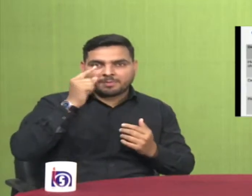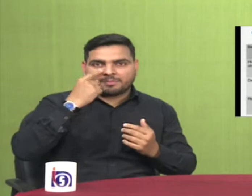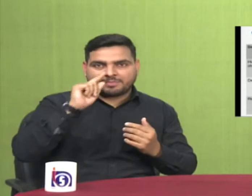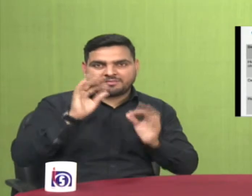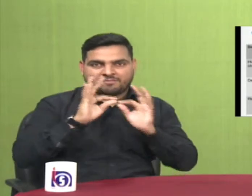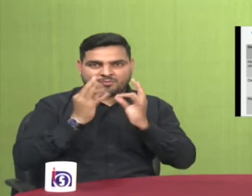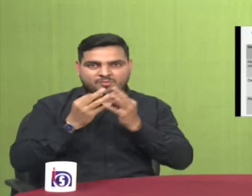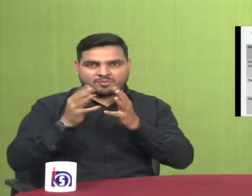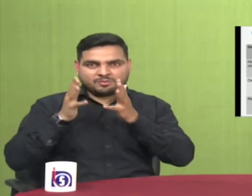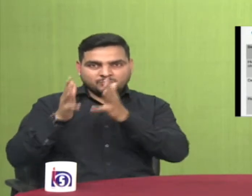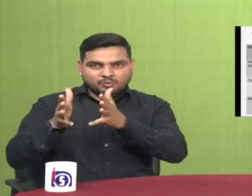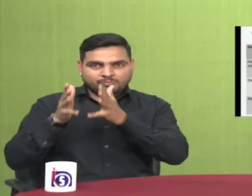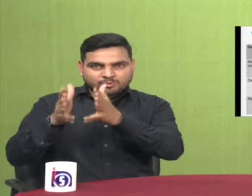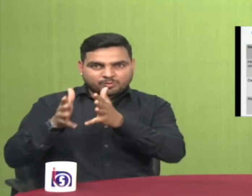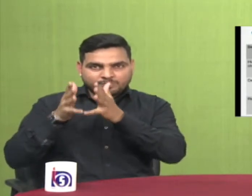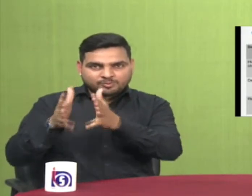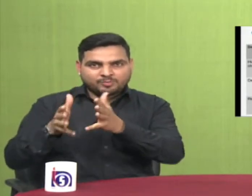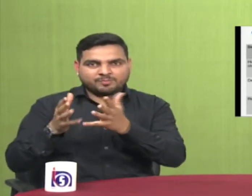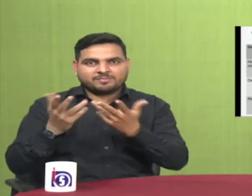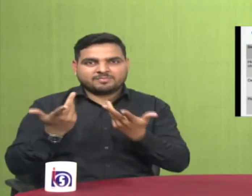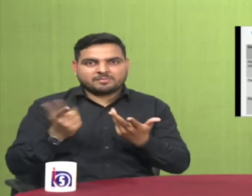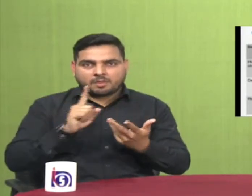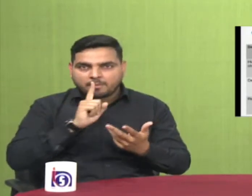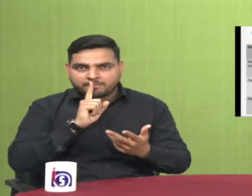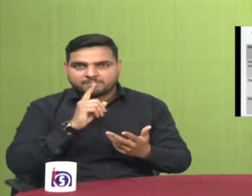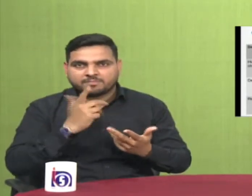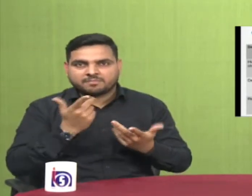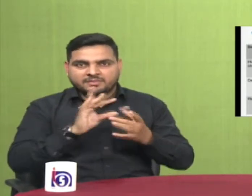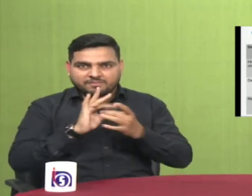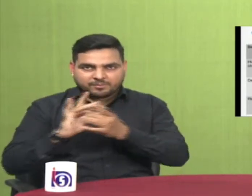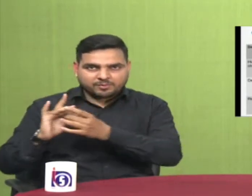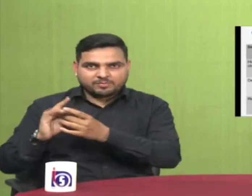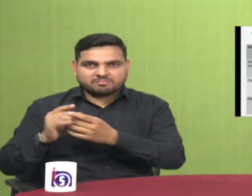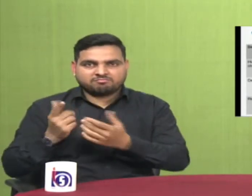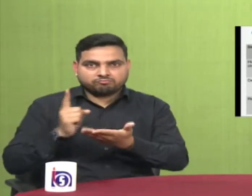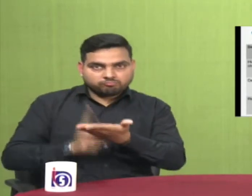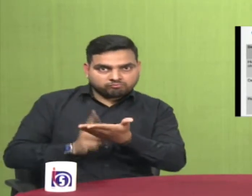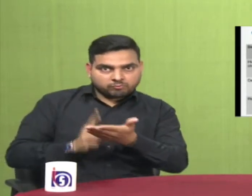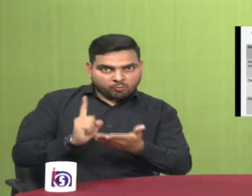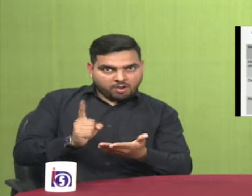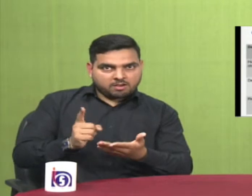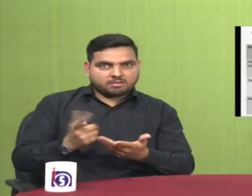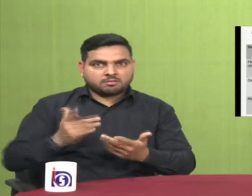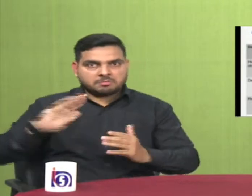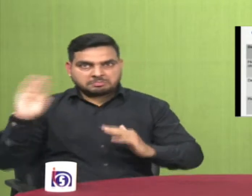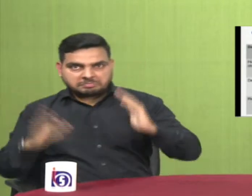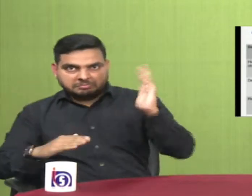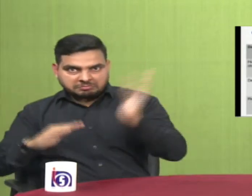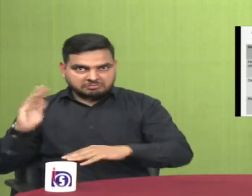And when the child is destroying the things, don't scold, shout, or punish or hit the